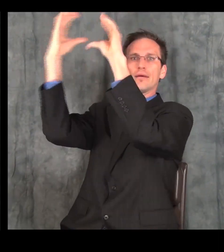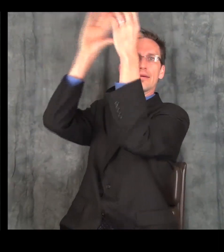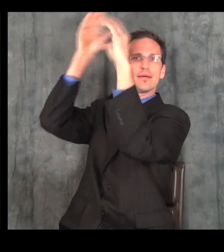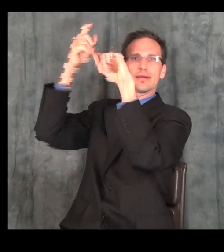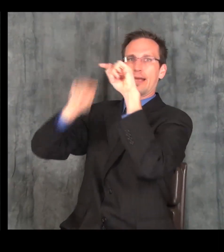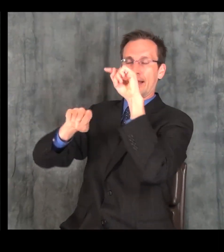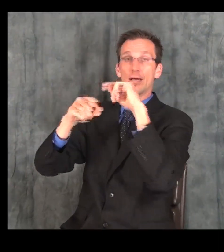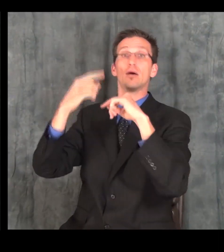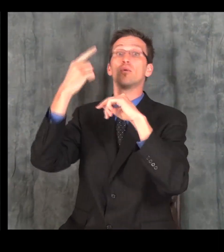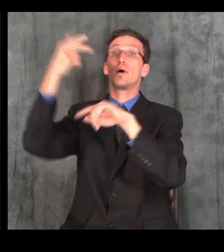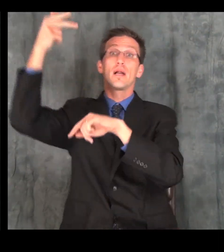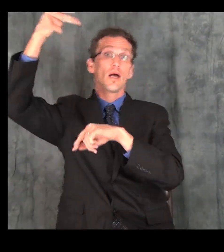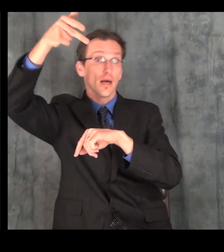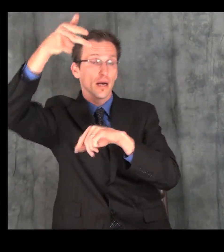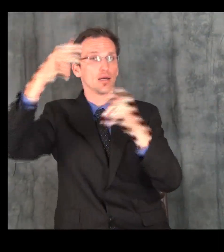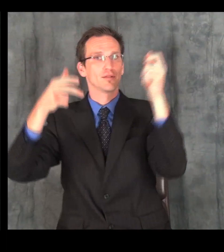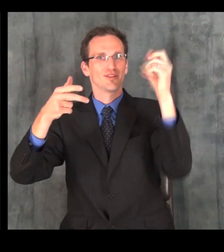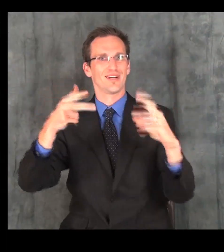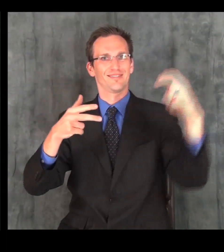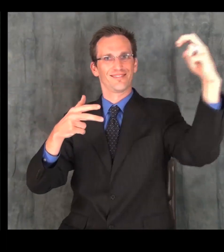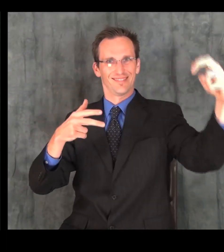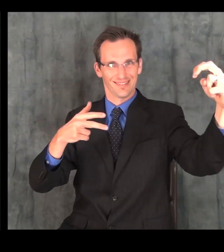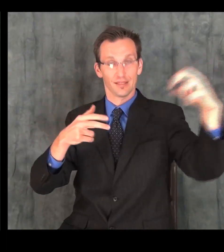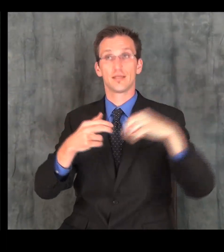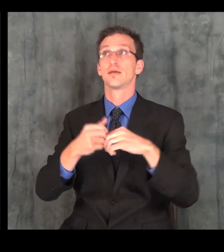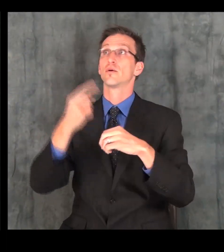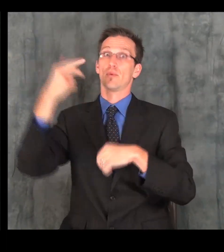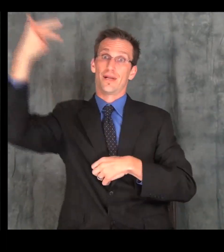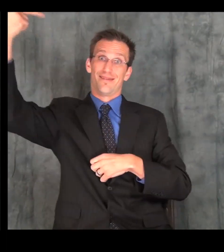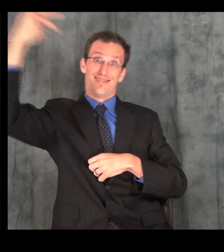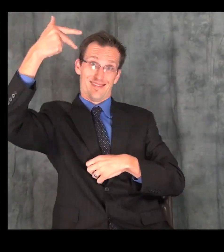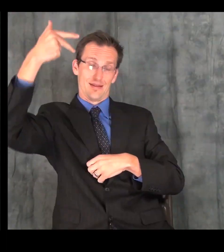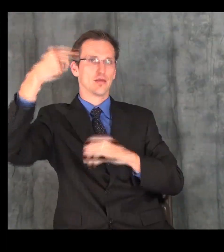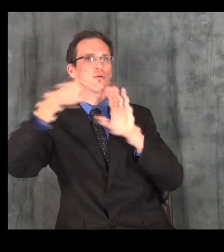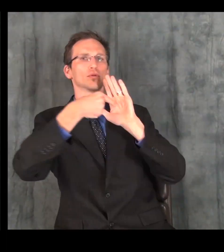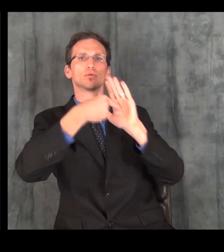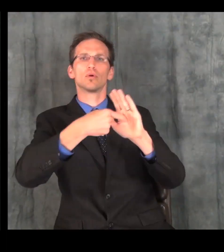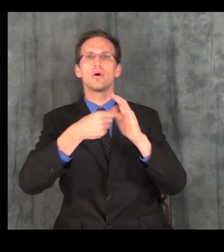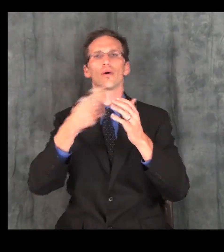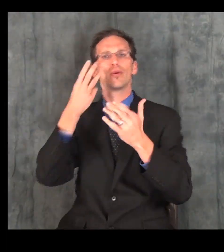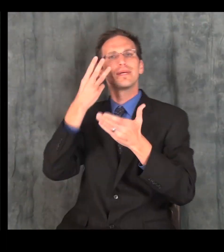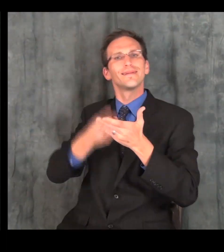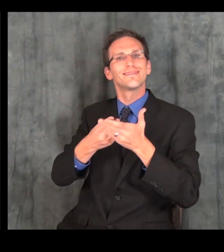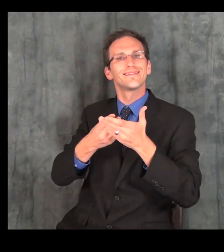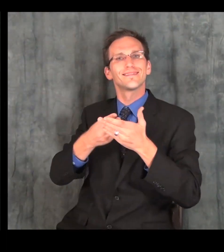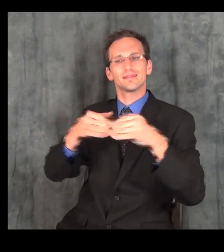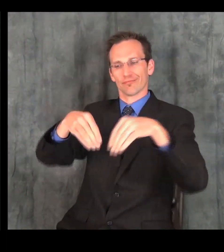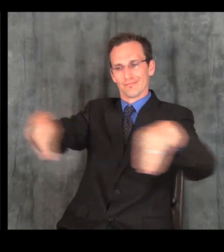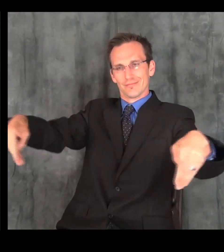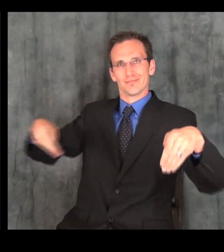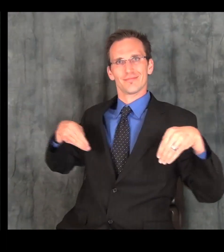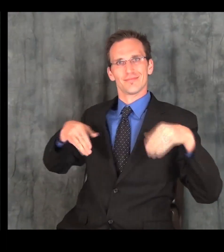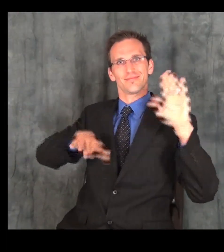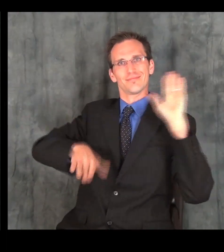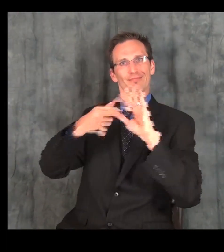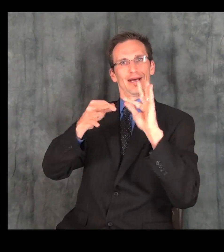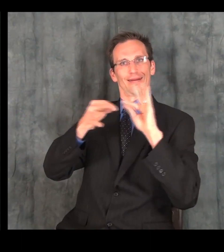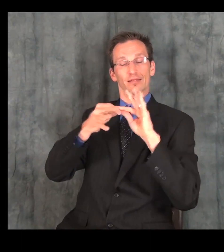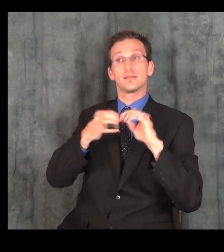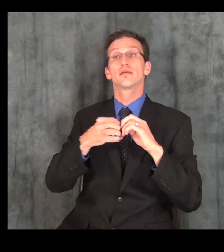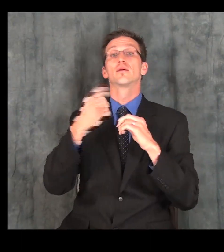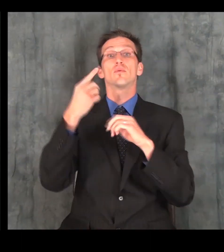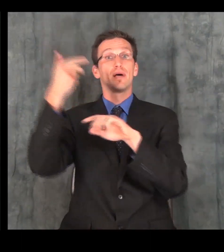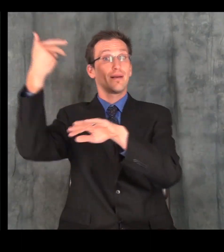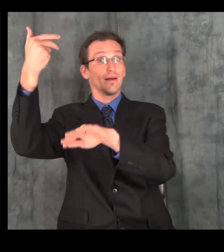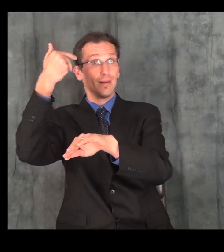bench, one was focused on the witness box, one was on the bar where the